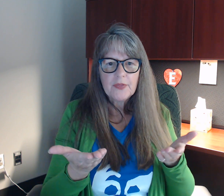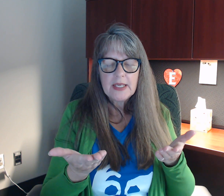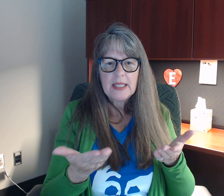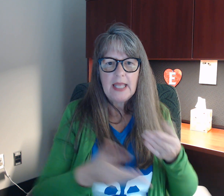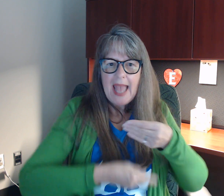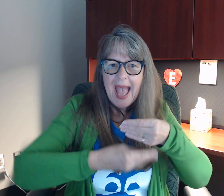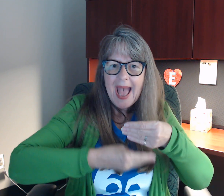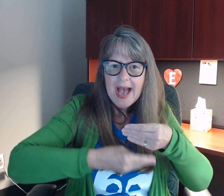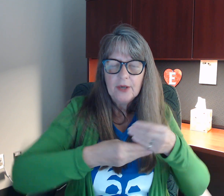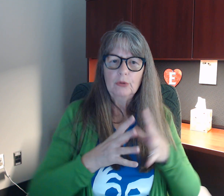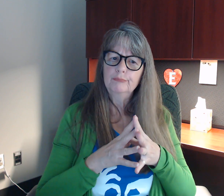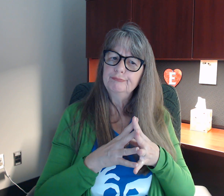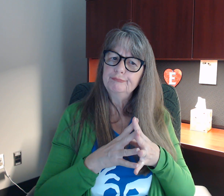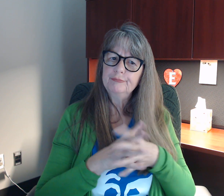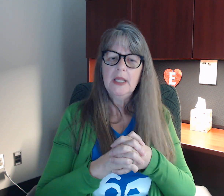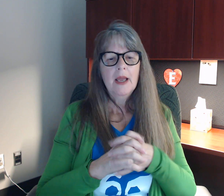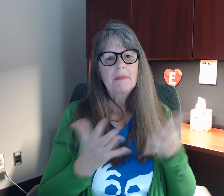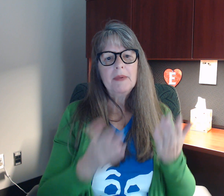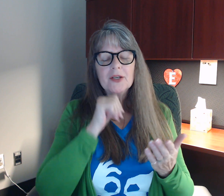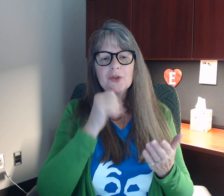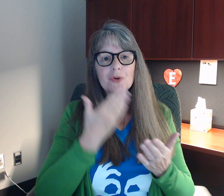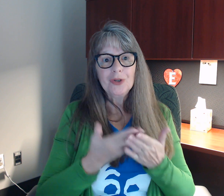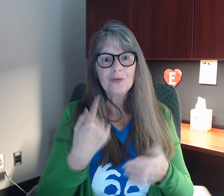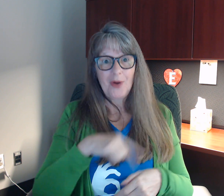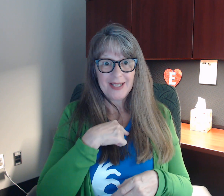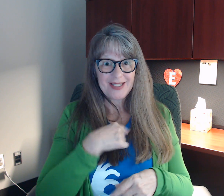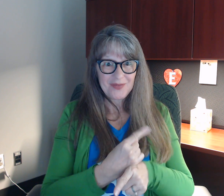things that they add, and you're going, maybe not so good for us, right?